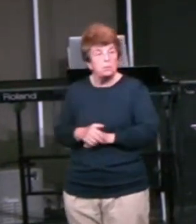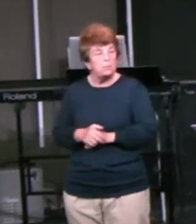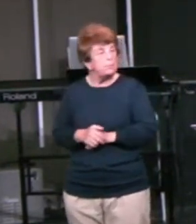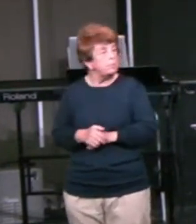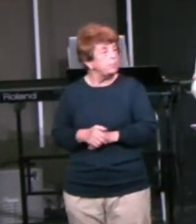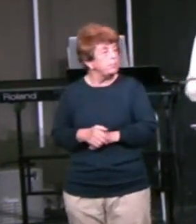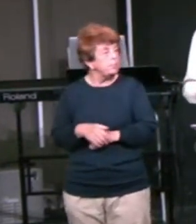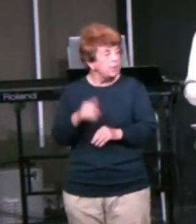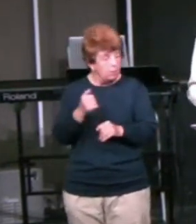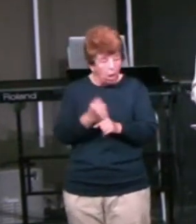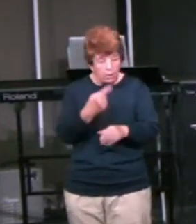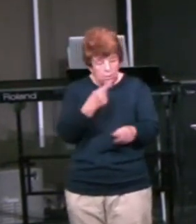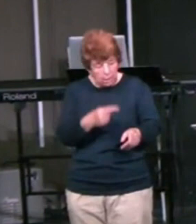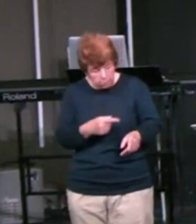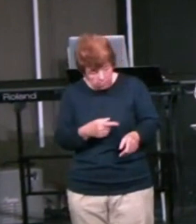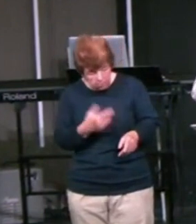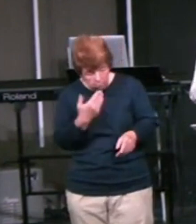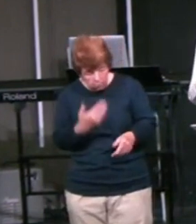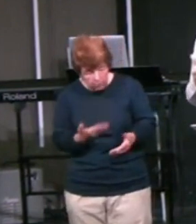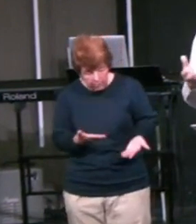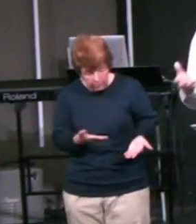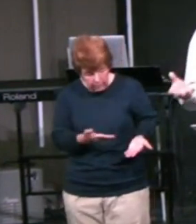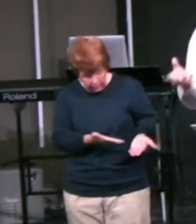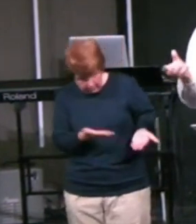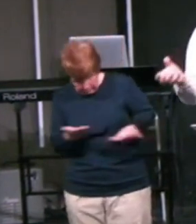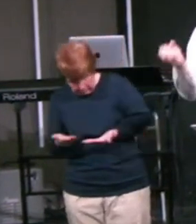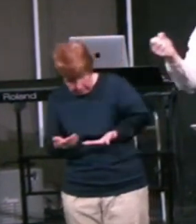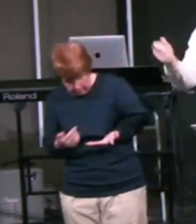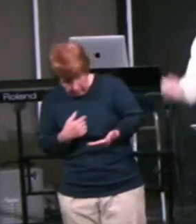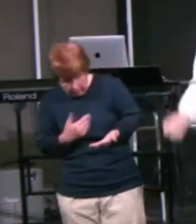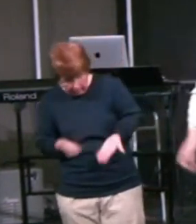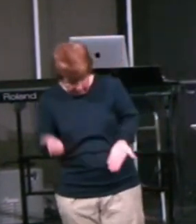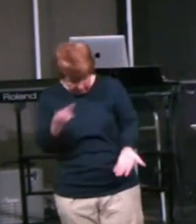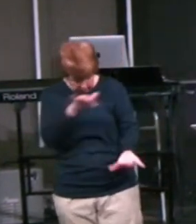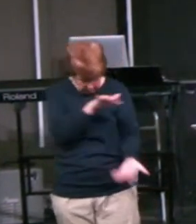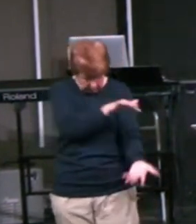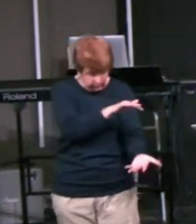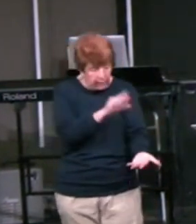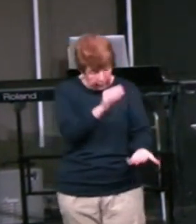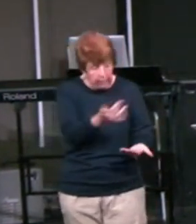And here's God saying, would you just give me back 10% to show your love for me?